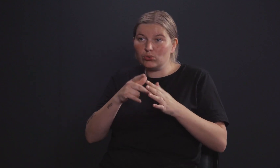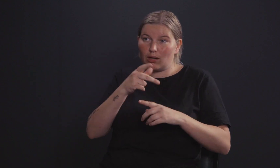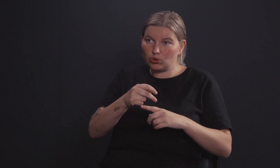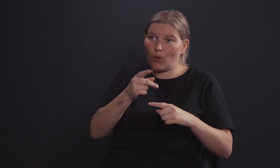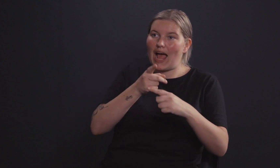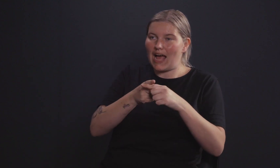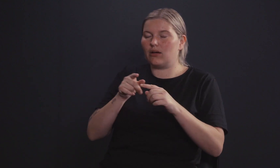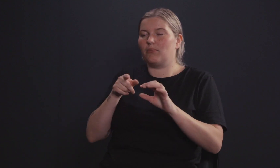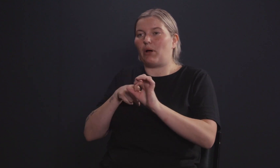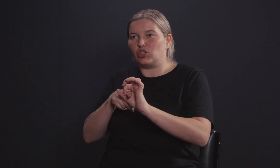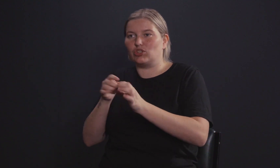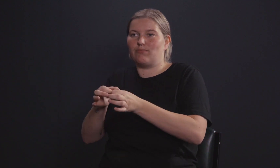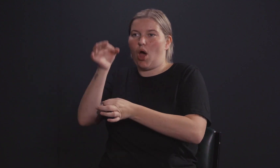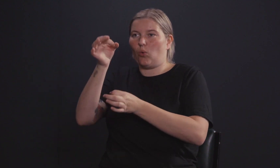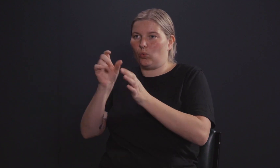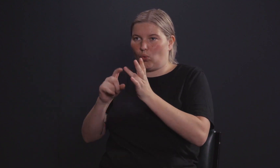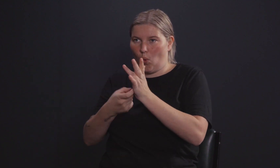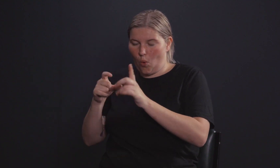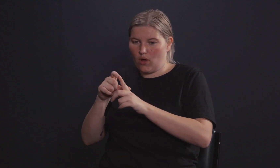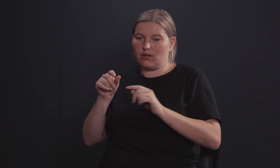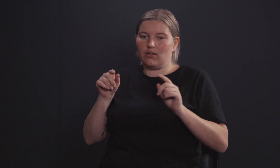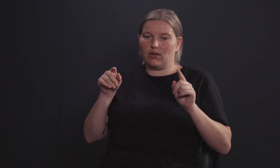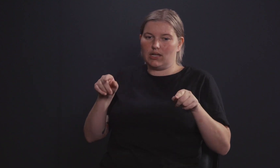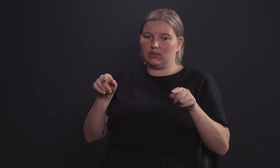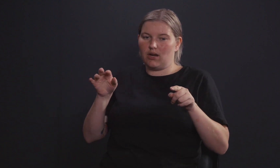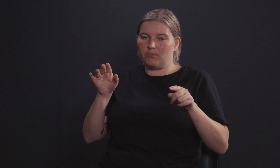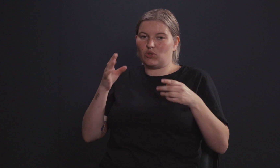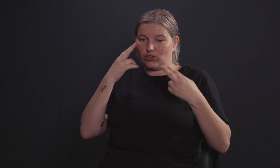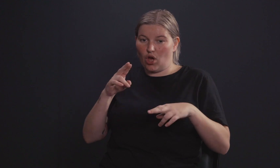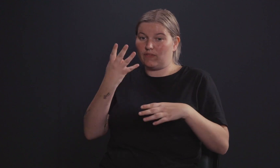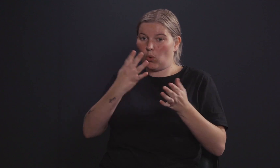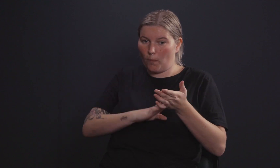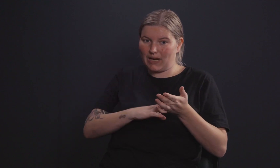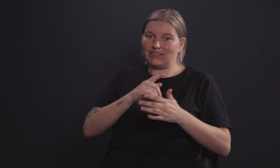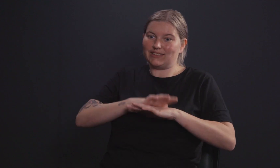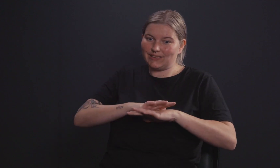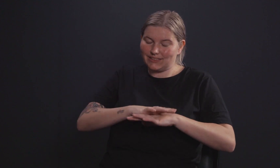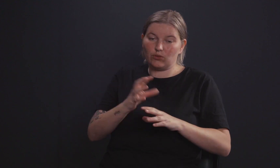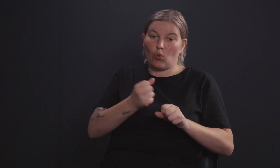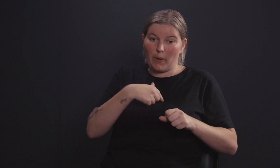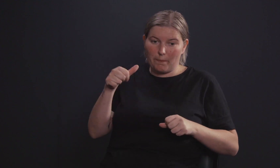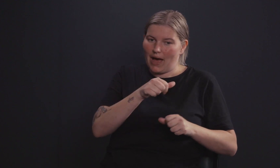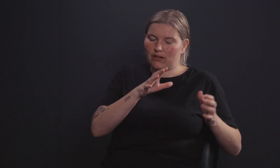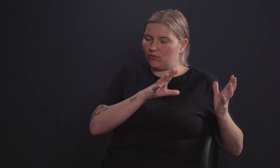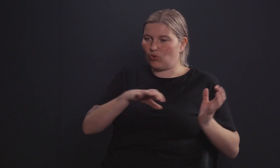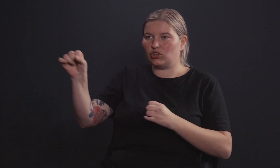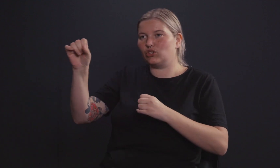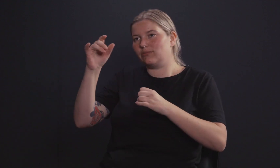with the epidural and my spinal cord had been punctured. So I was dead for 4 minutes, but the CPR managed to bring